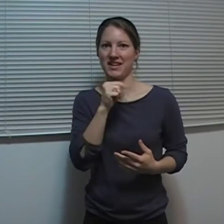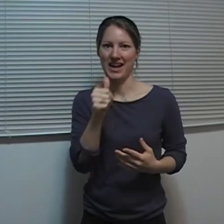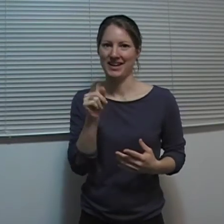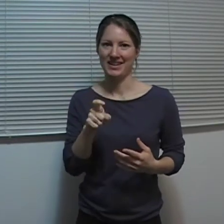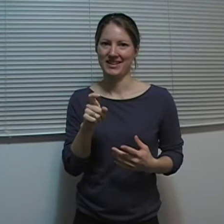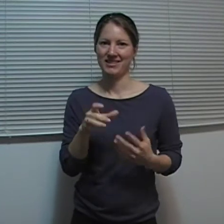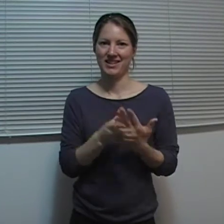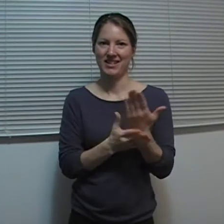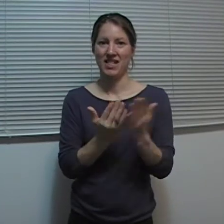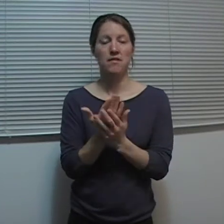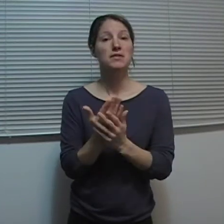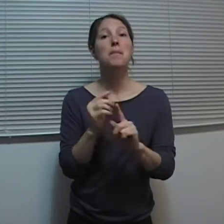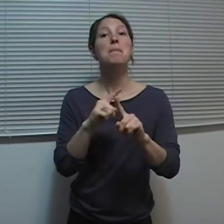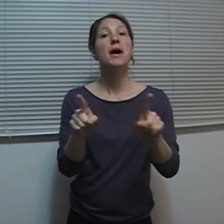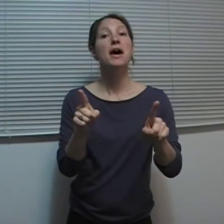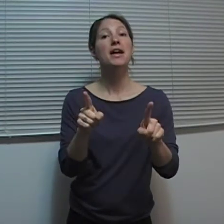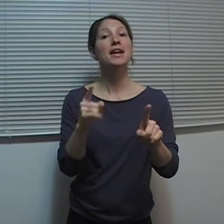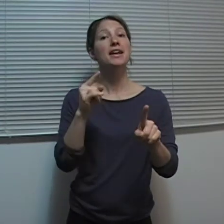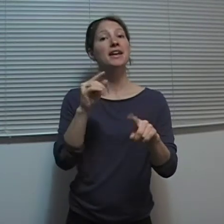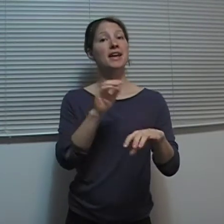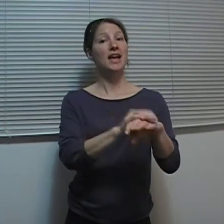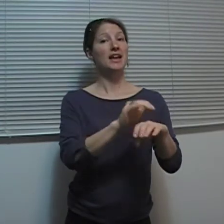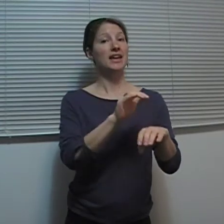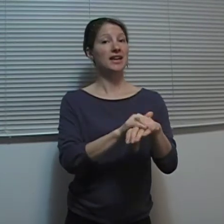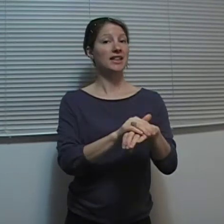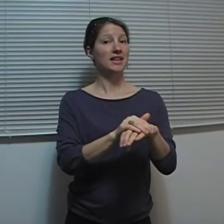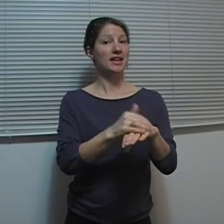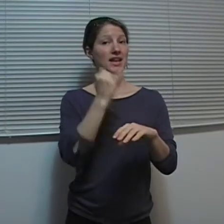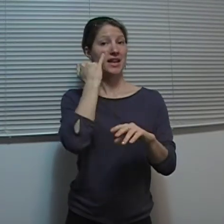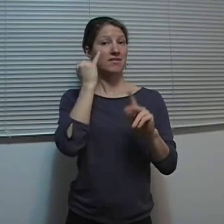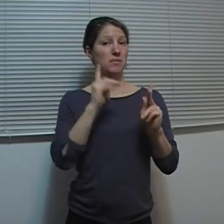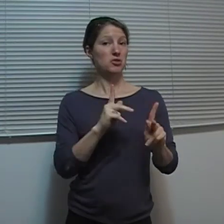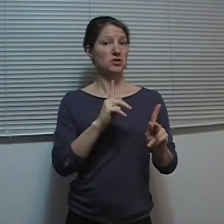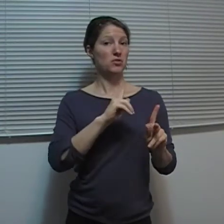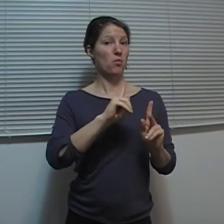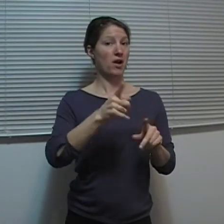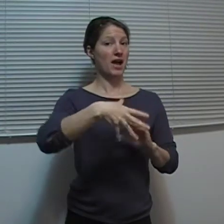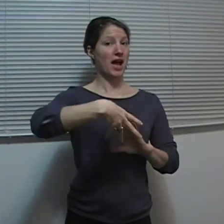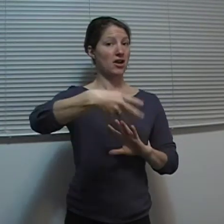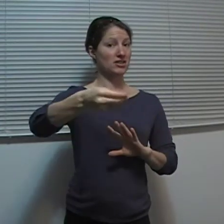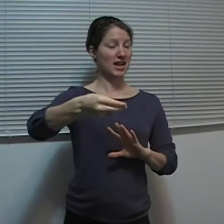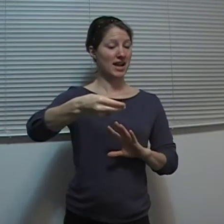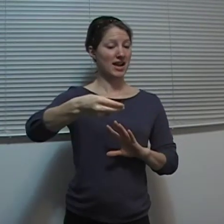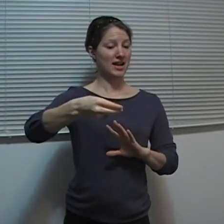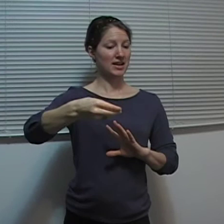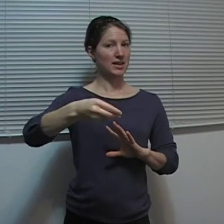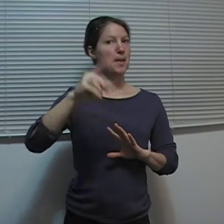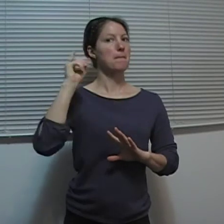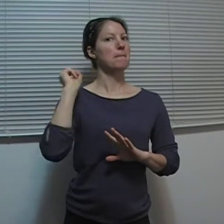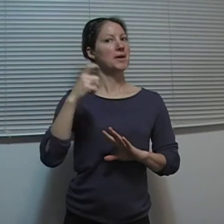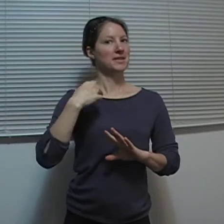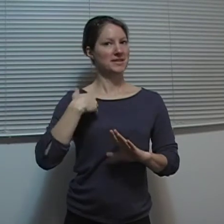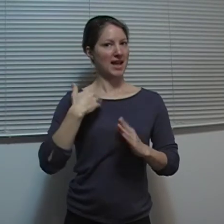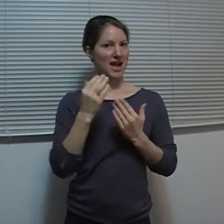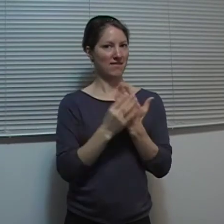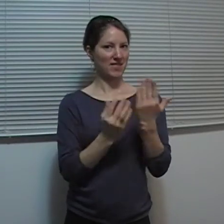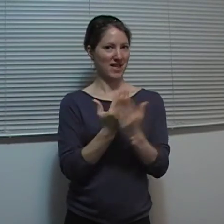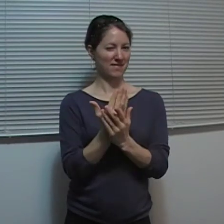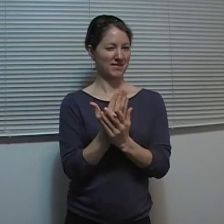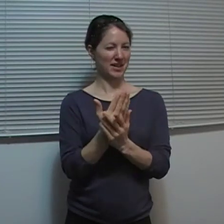go outside to go to work without gloves on. It would be, the parallel today would be if I